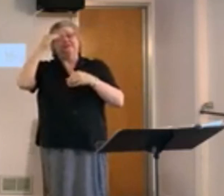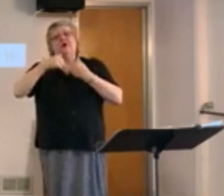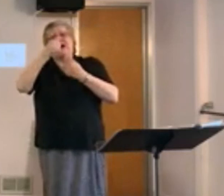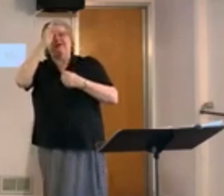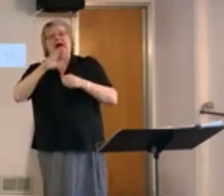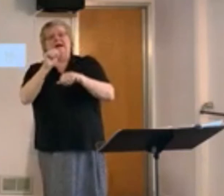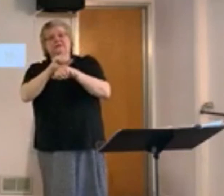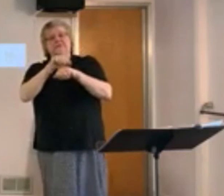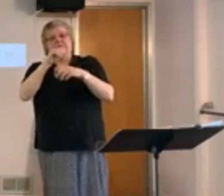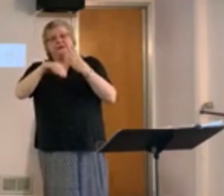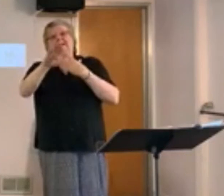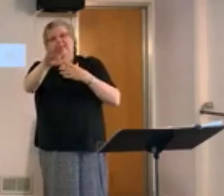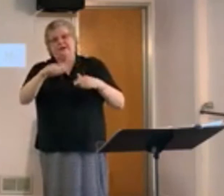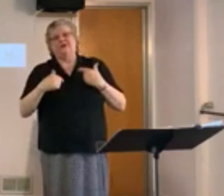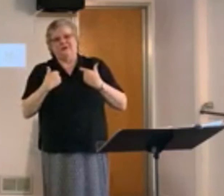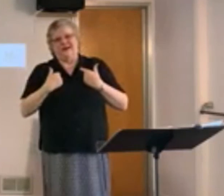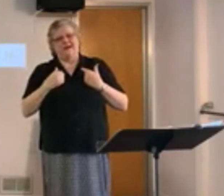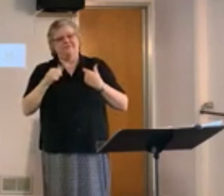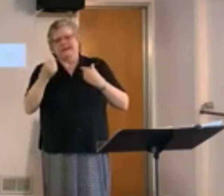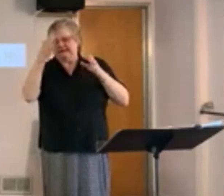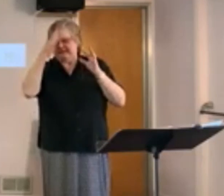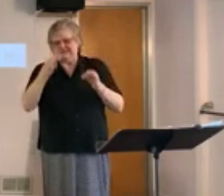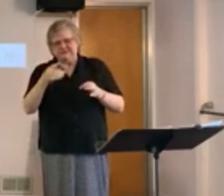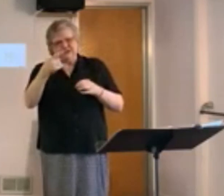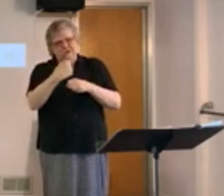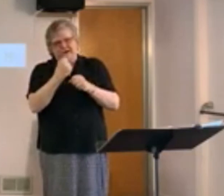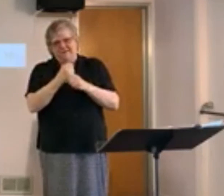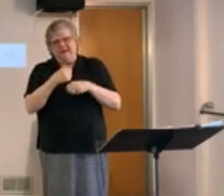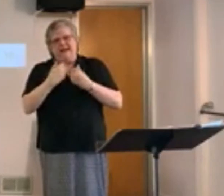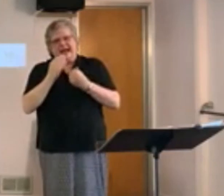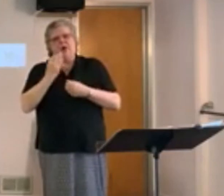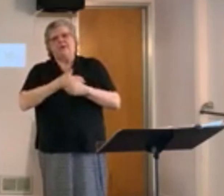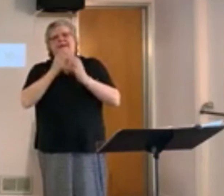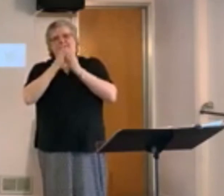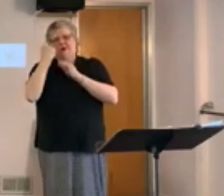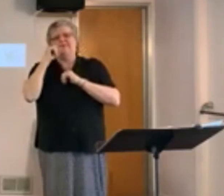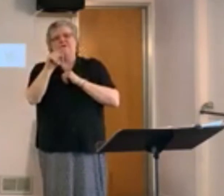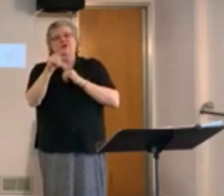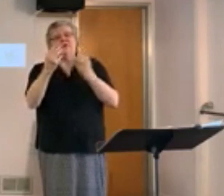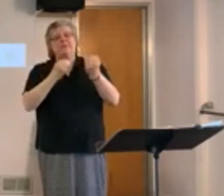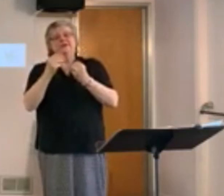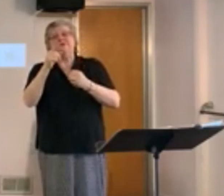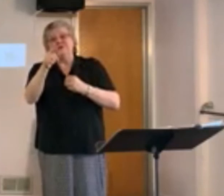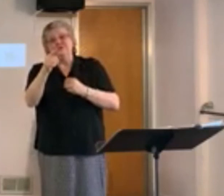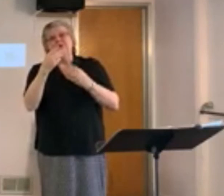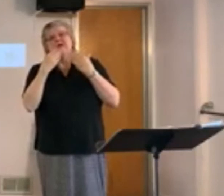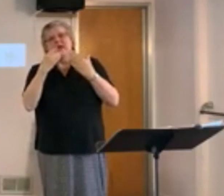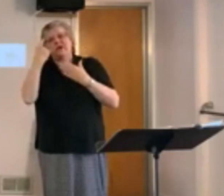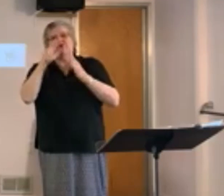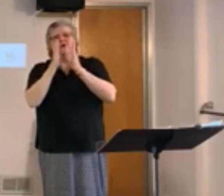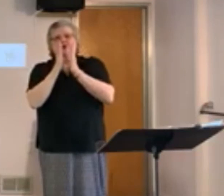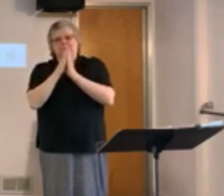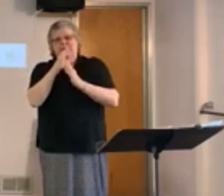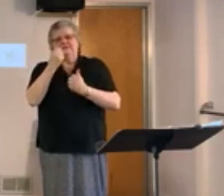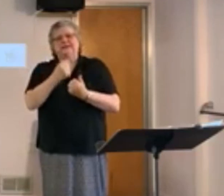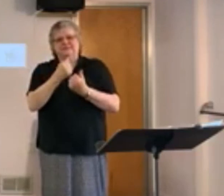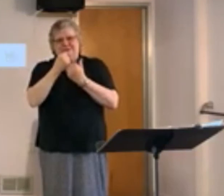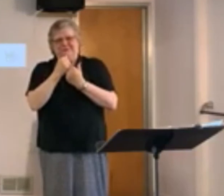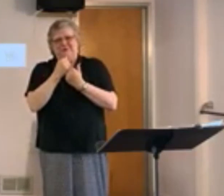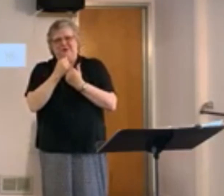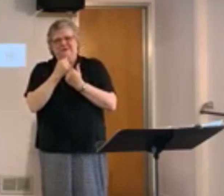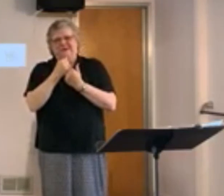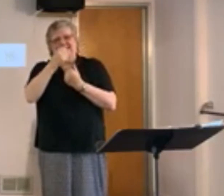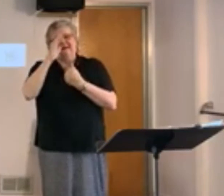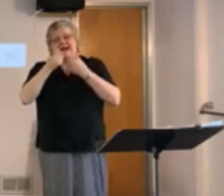is working, any decisions you've made, and how we can pray for and minister to you. Thank you for your prayers and support.